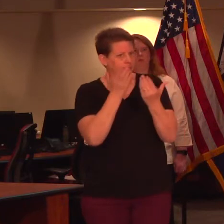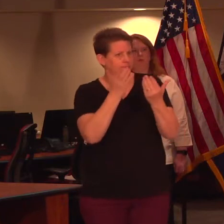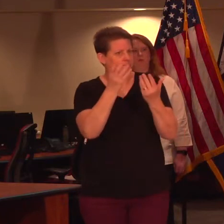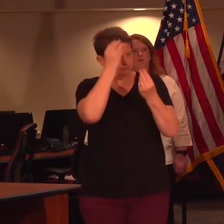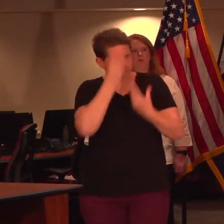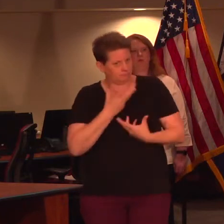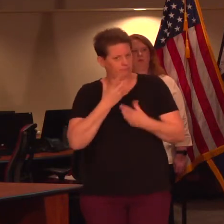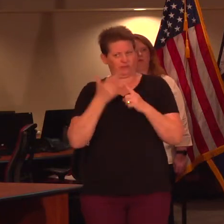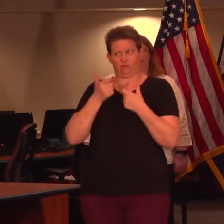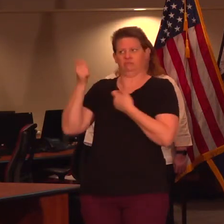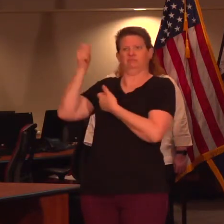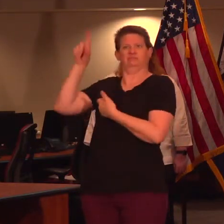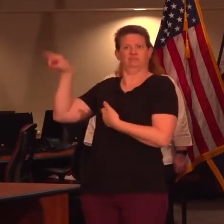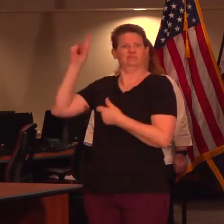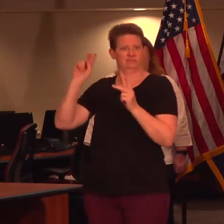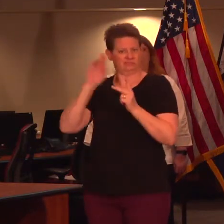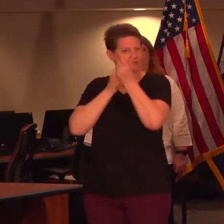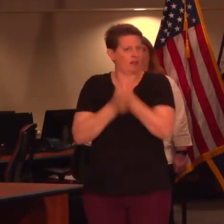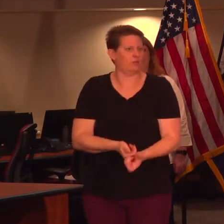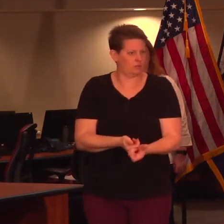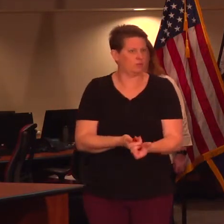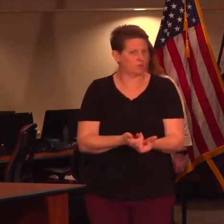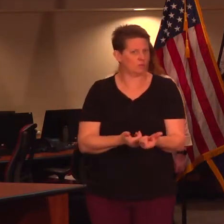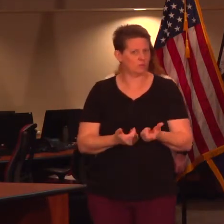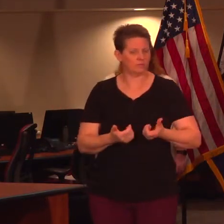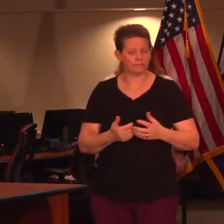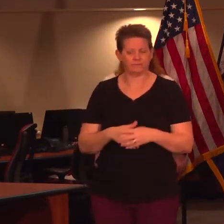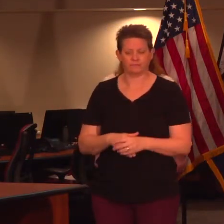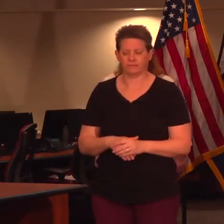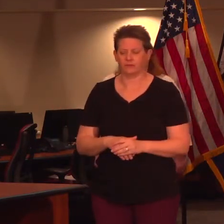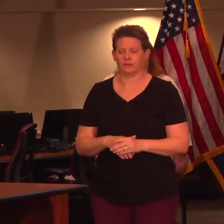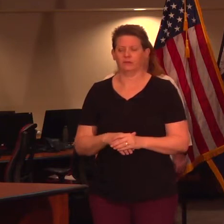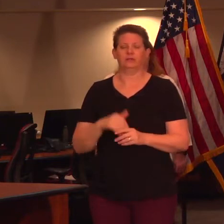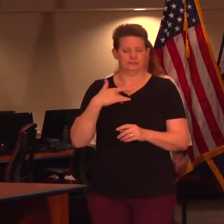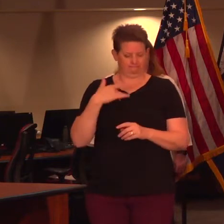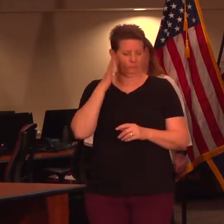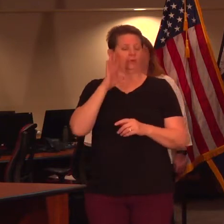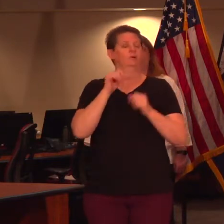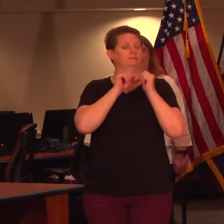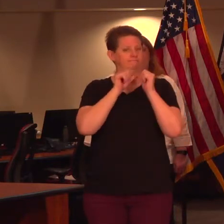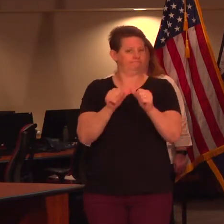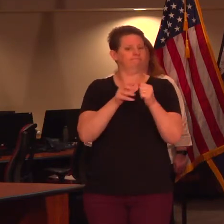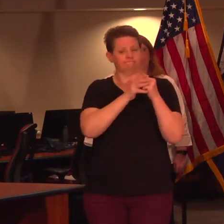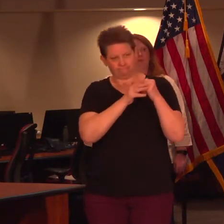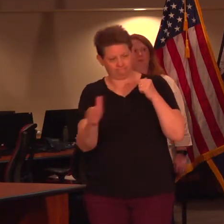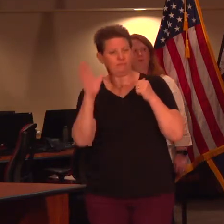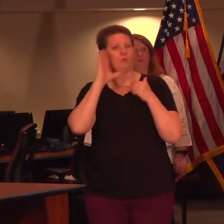from the official sources. And I believe that we'll make great progress, and we'll come out of